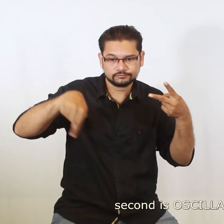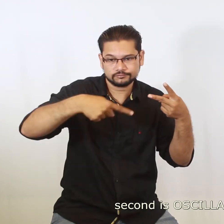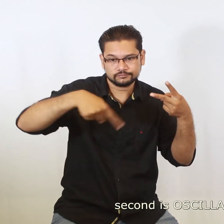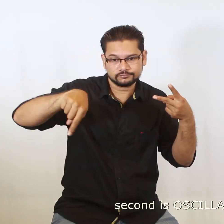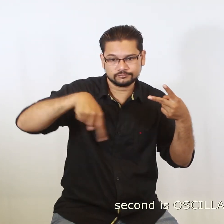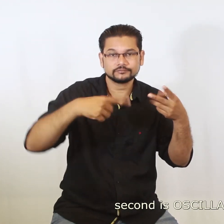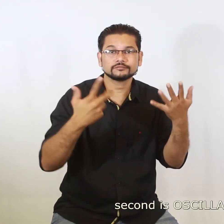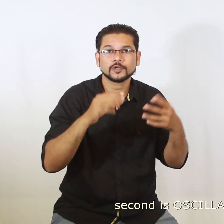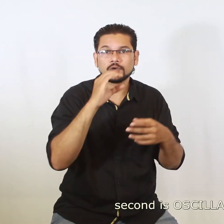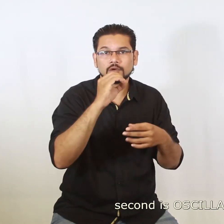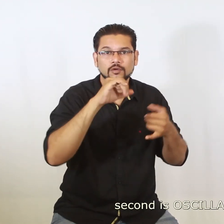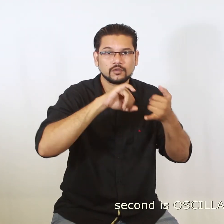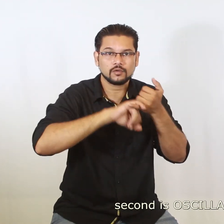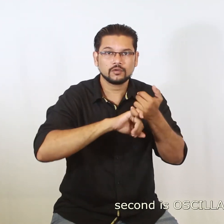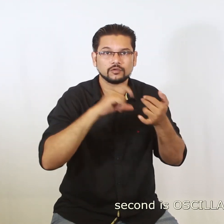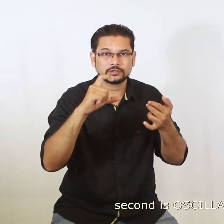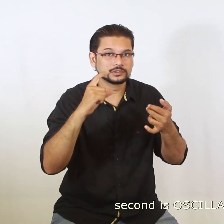Second is oscillatory.